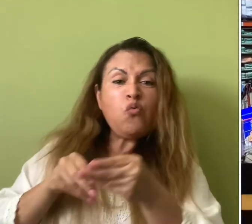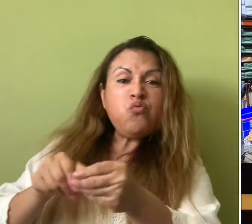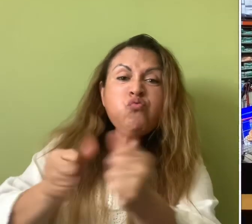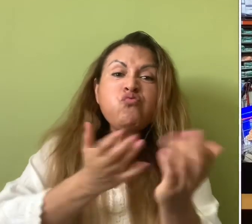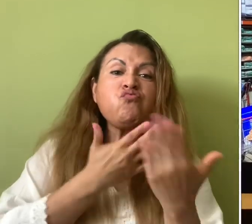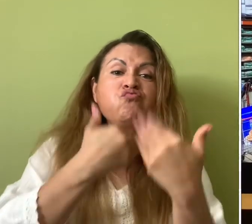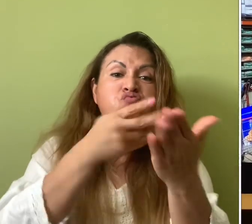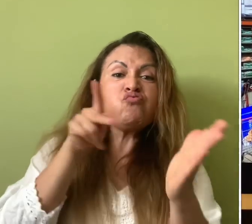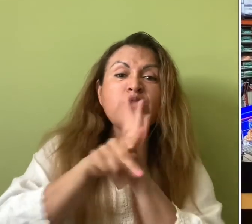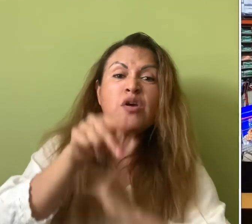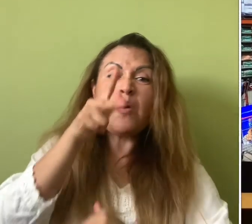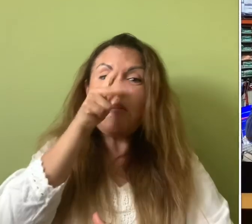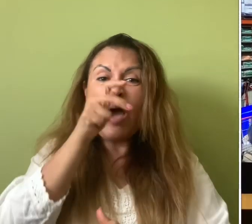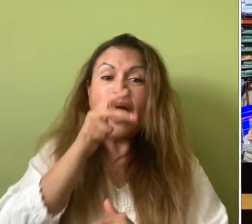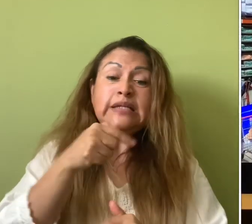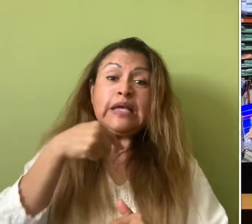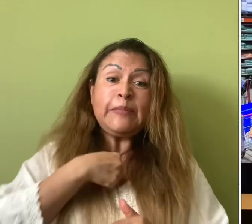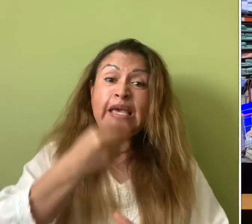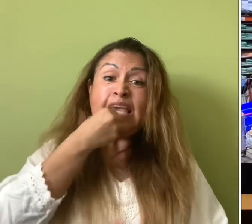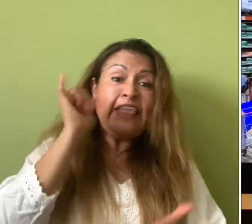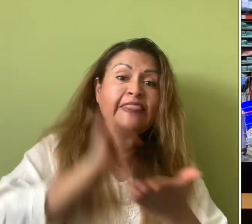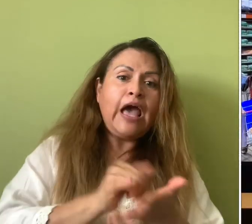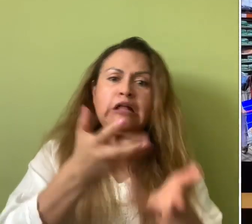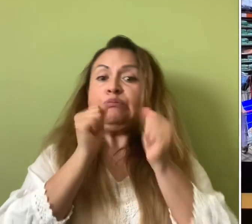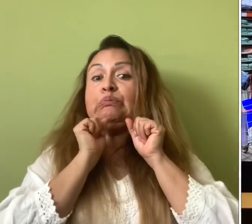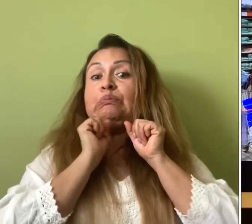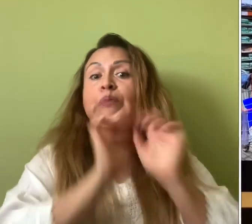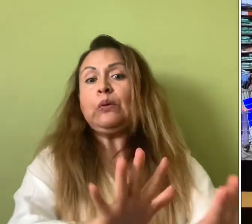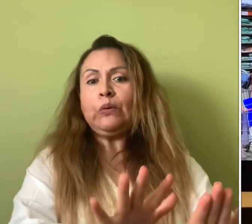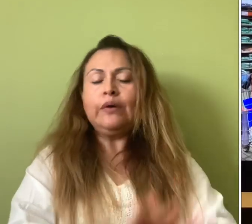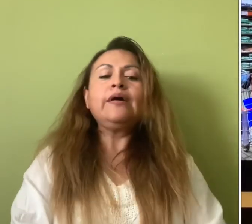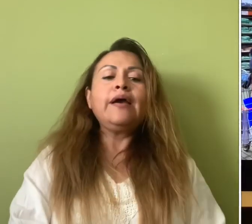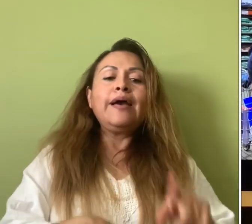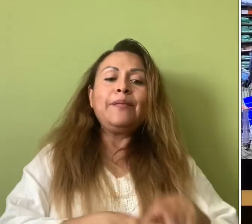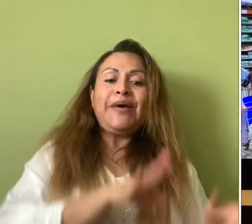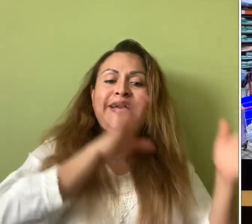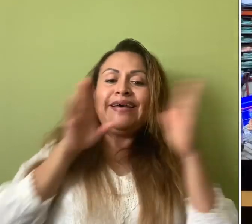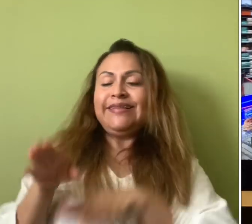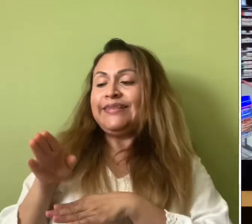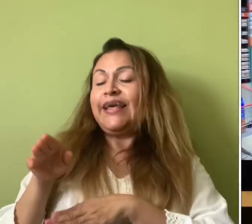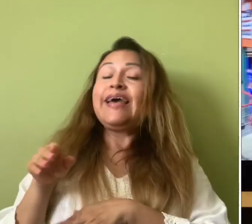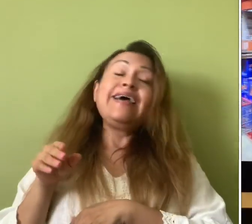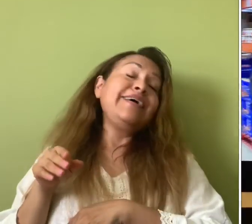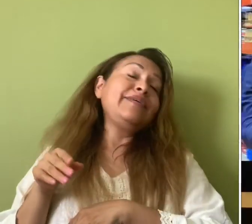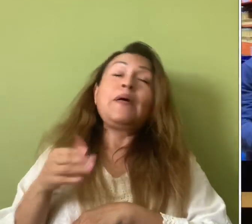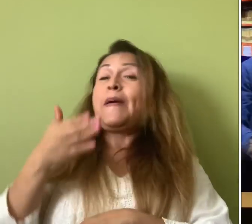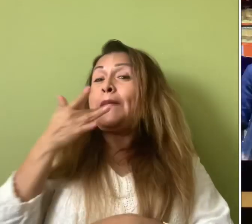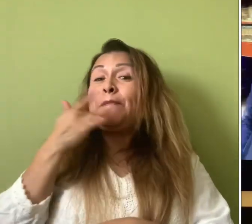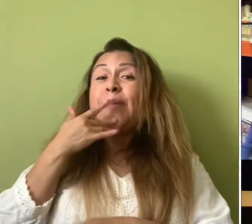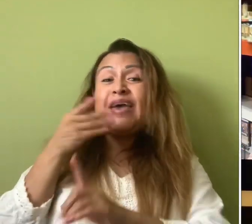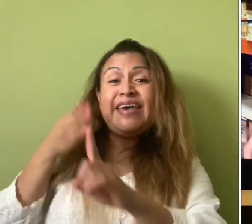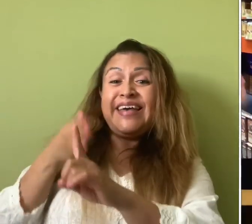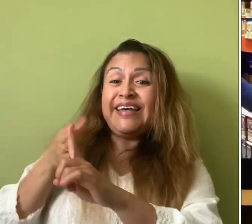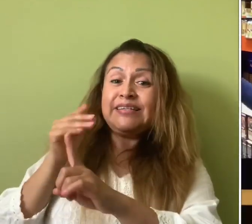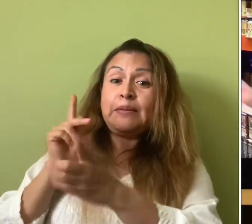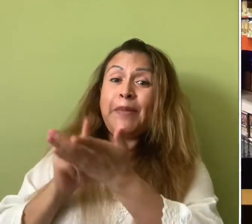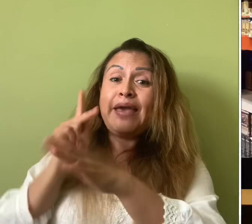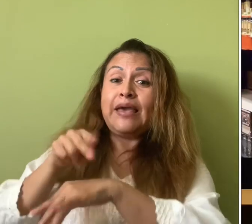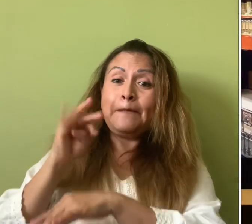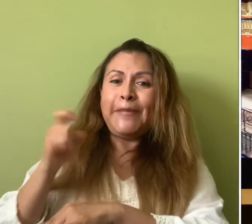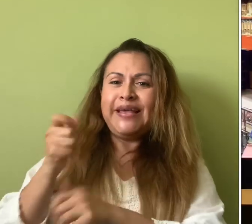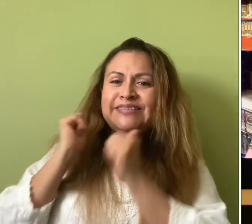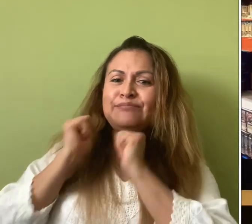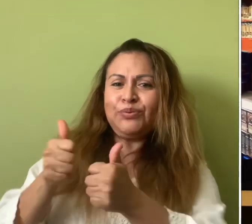wouldn't eat that personally, but man, oh man, this pancake mix, hooray, 2020 starting with a bang, baby. Big, big scoop here at